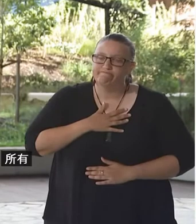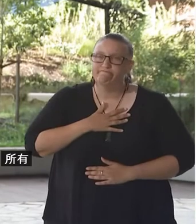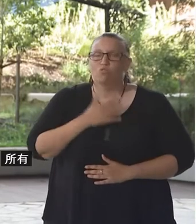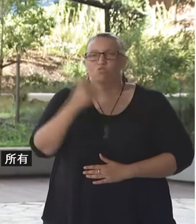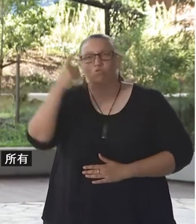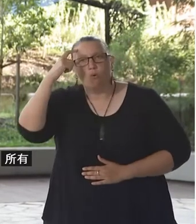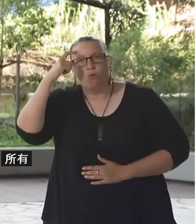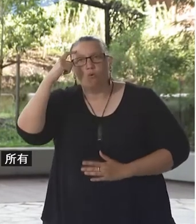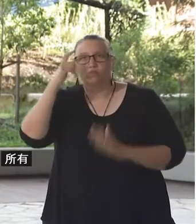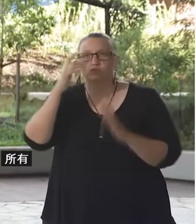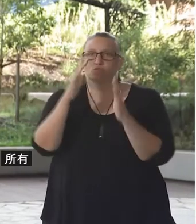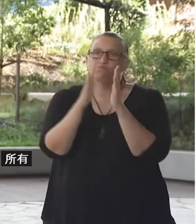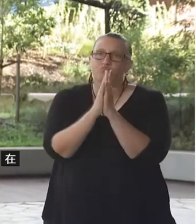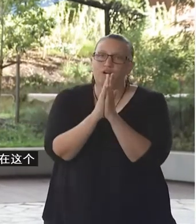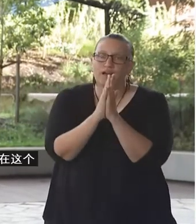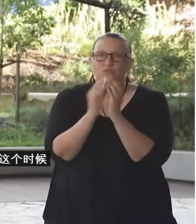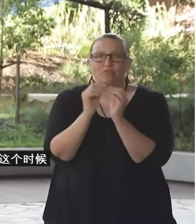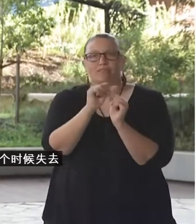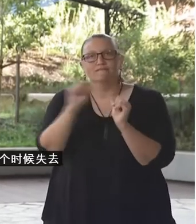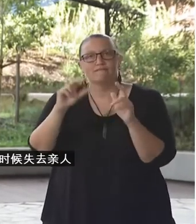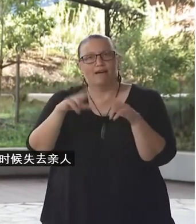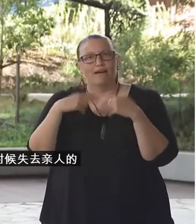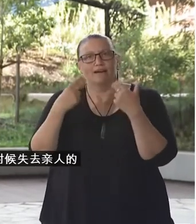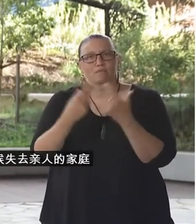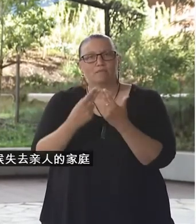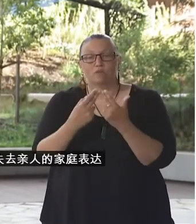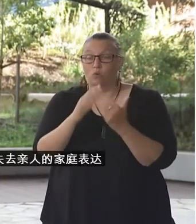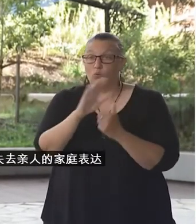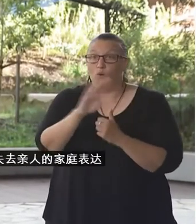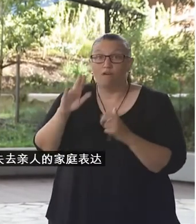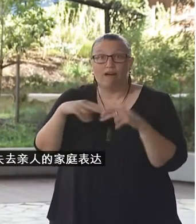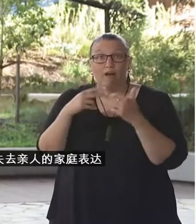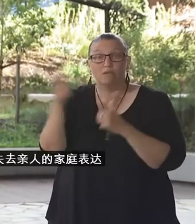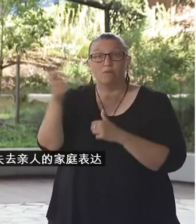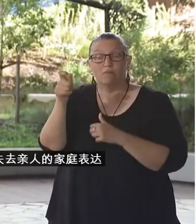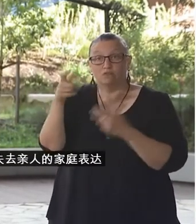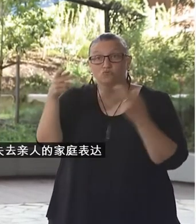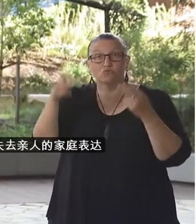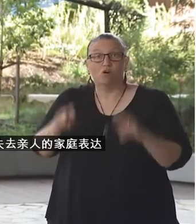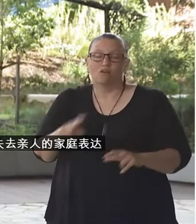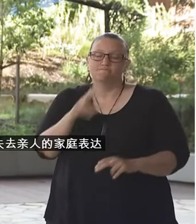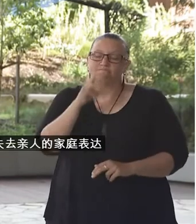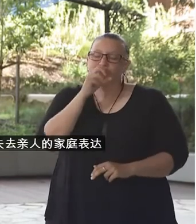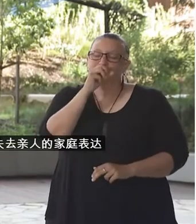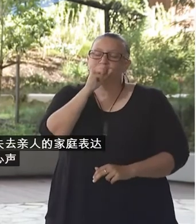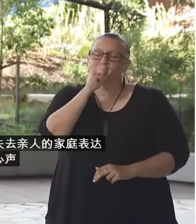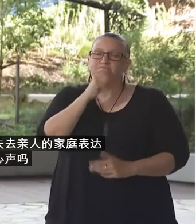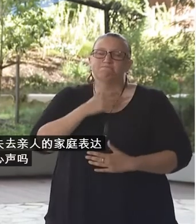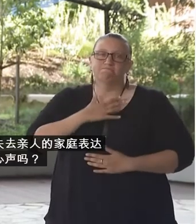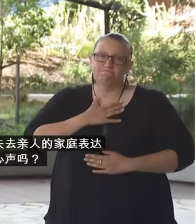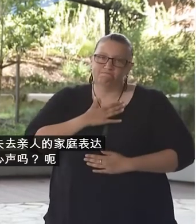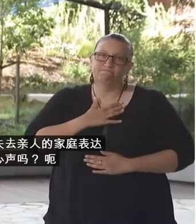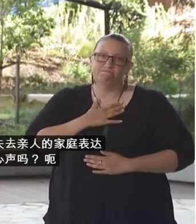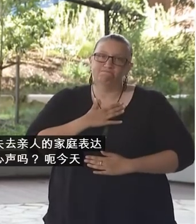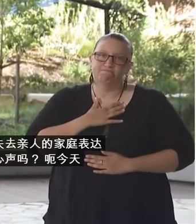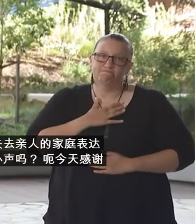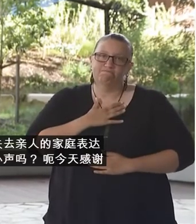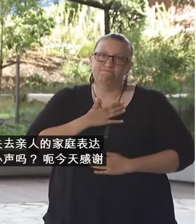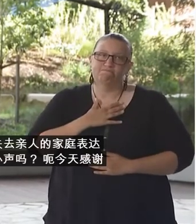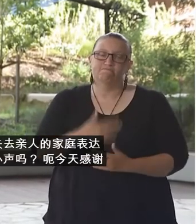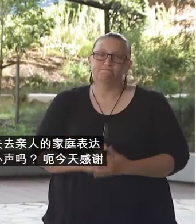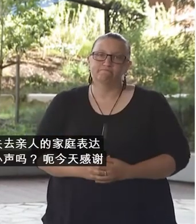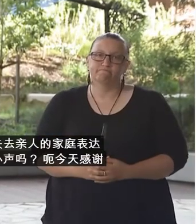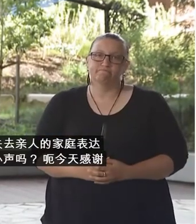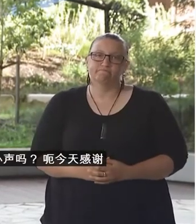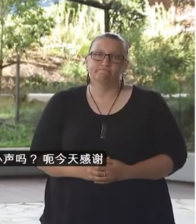South Wales who have lost a loved one at this time. Can I also acknowledge